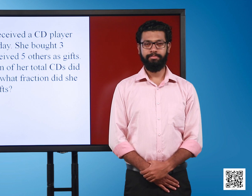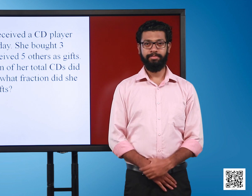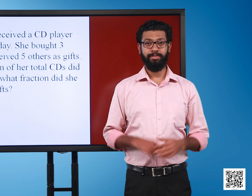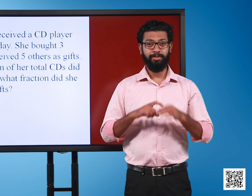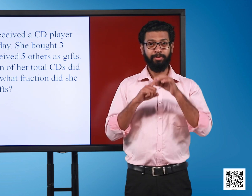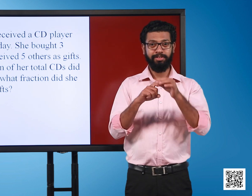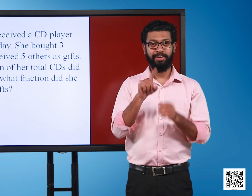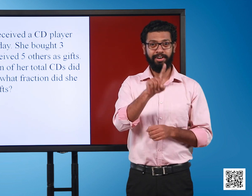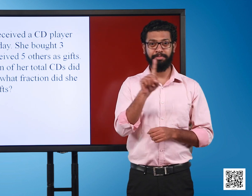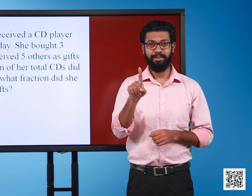11.